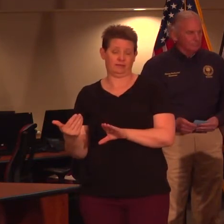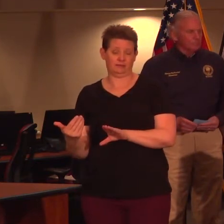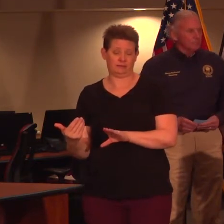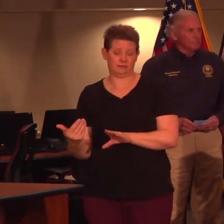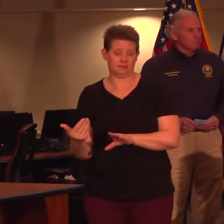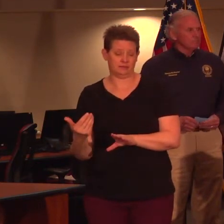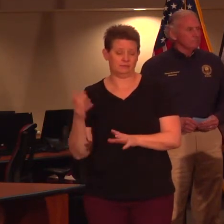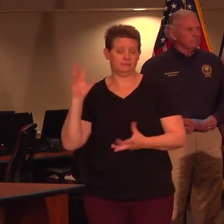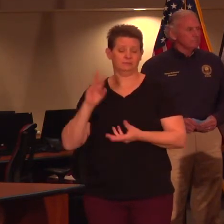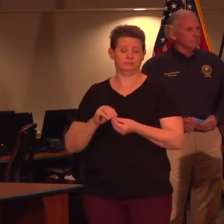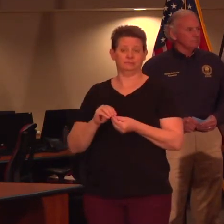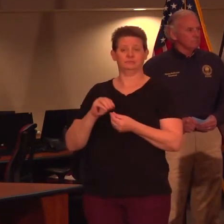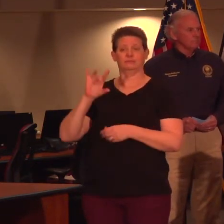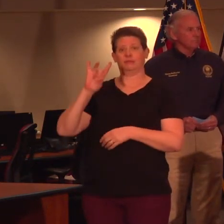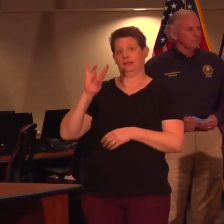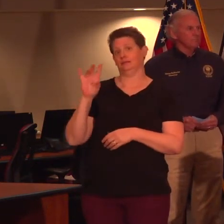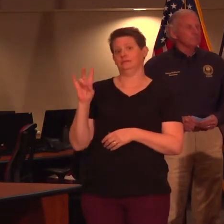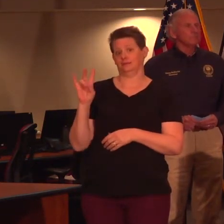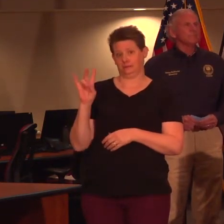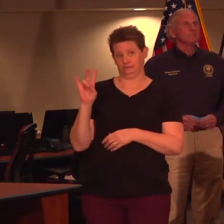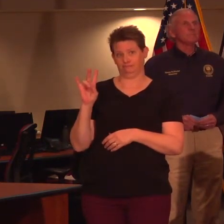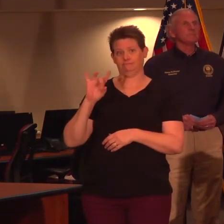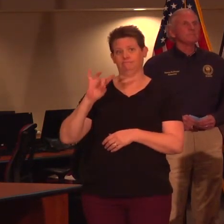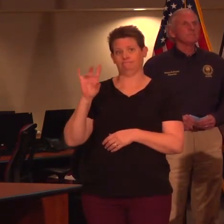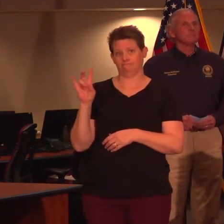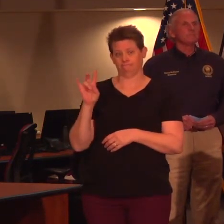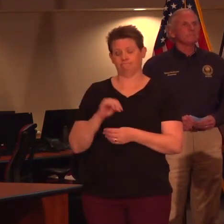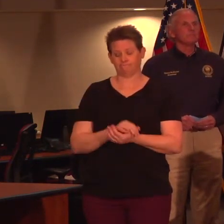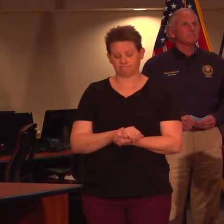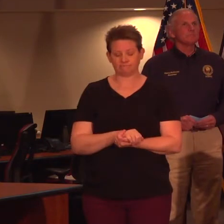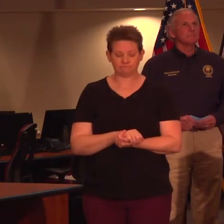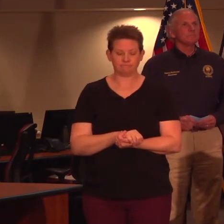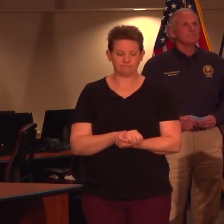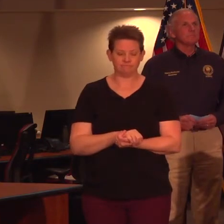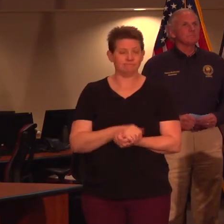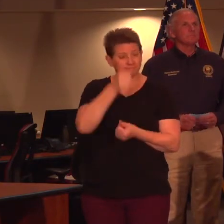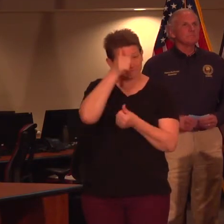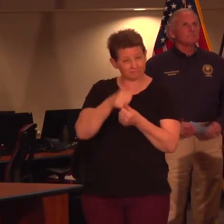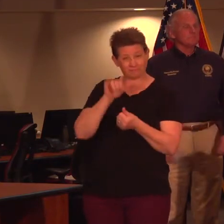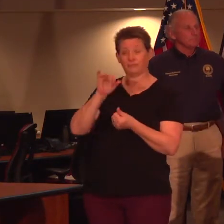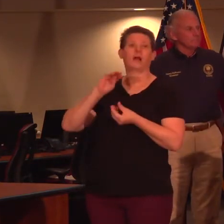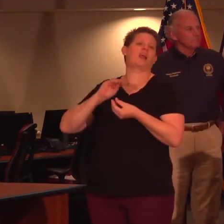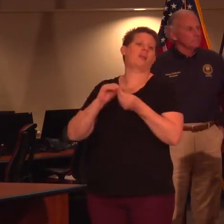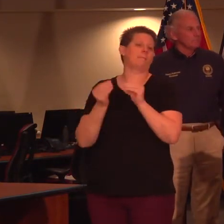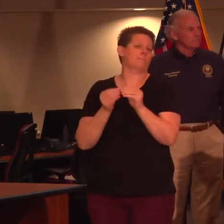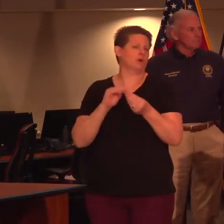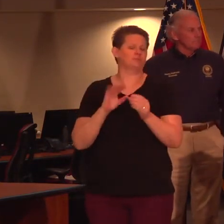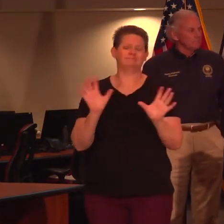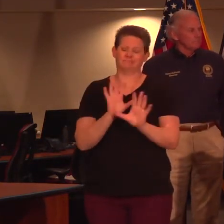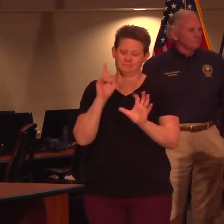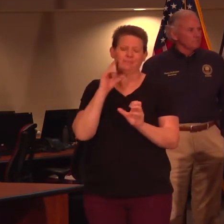positive for COVID-19 to 87. Let's continue to remember that these are not just numbers. They are